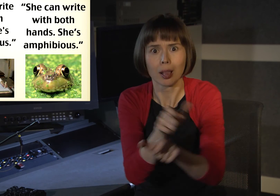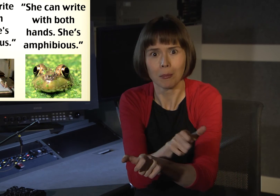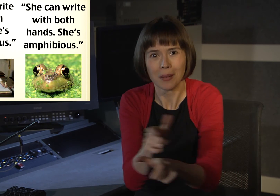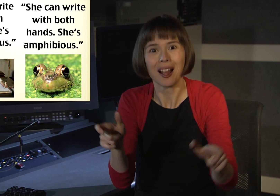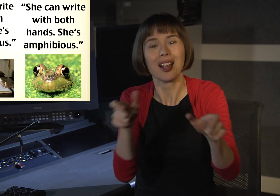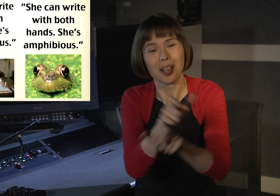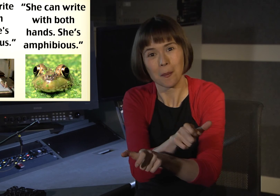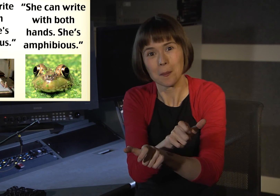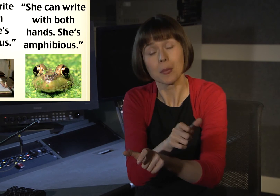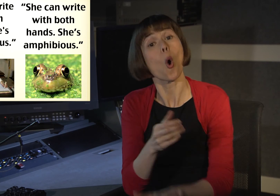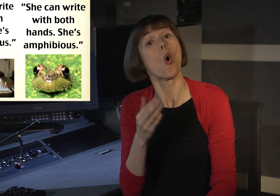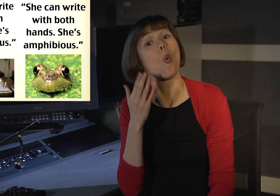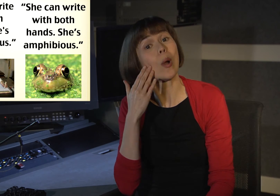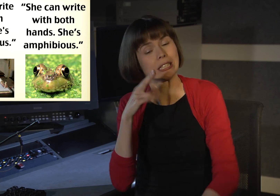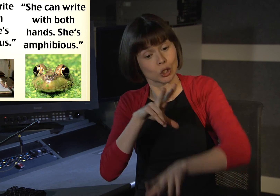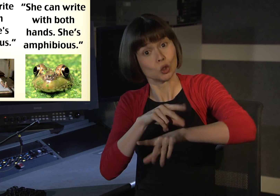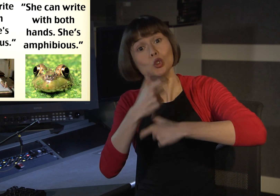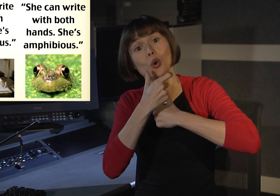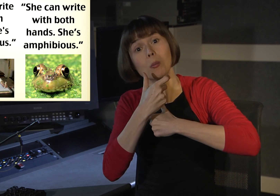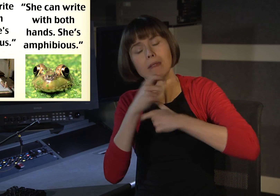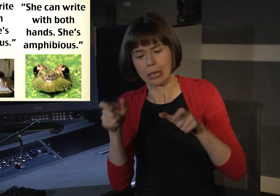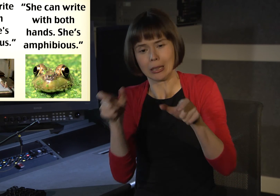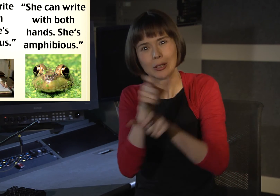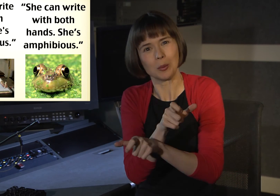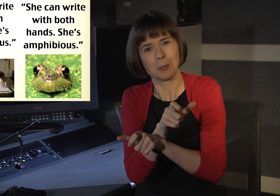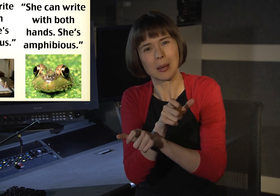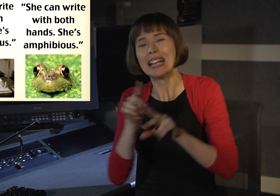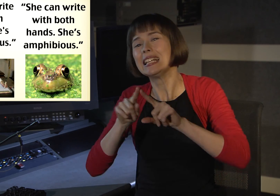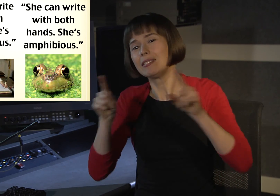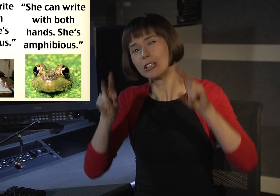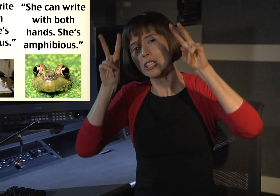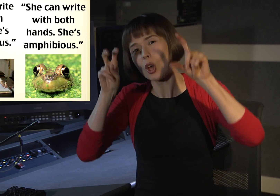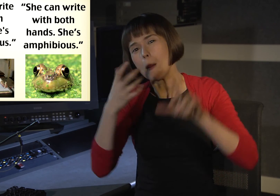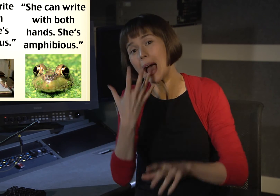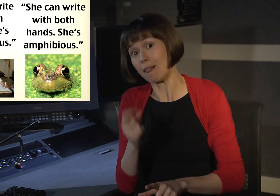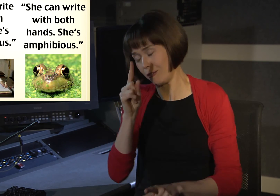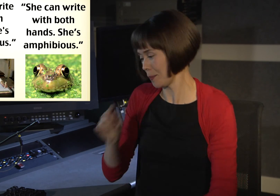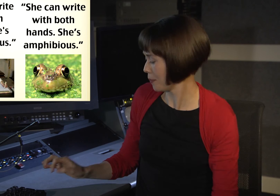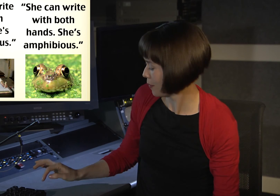1 is forever using malapropisms. But when Dogberry uses them, we give them a different term. We